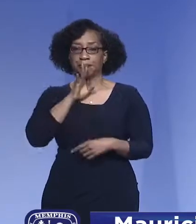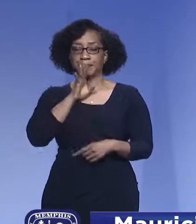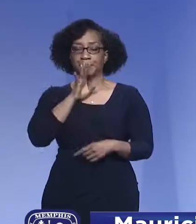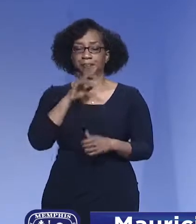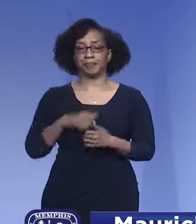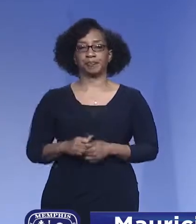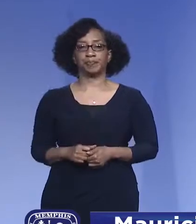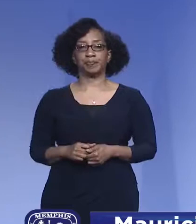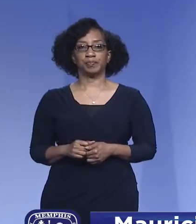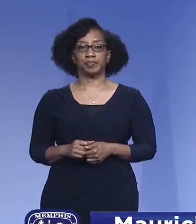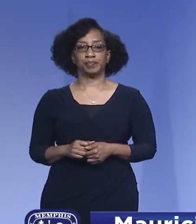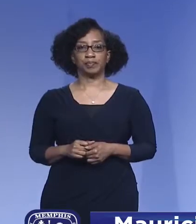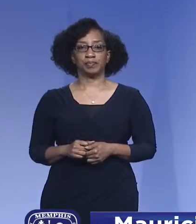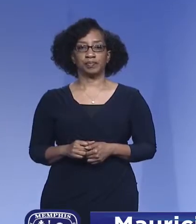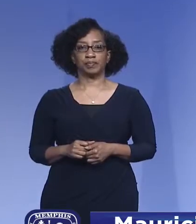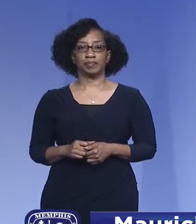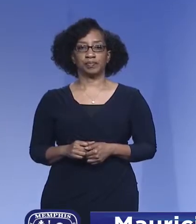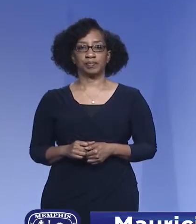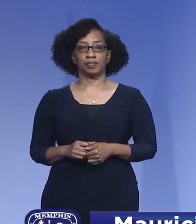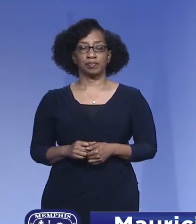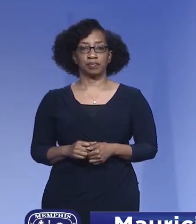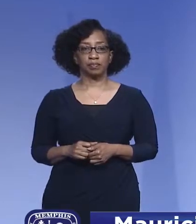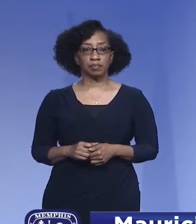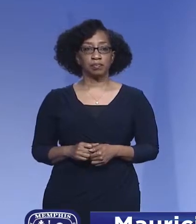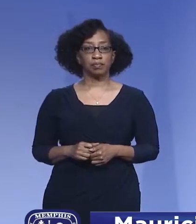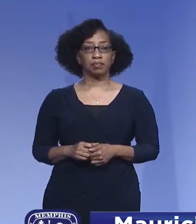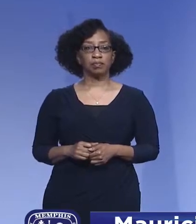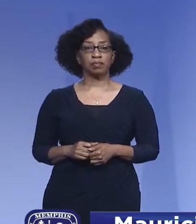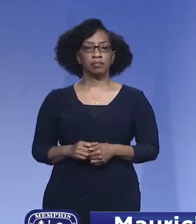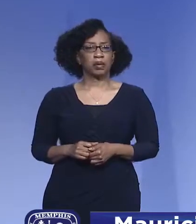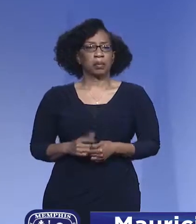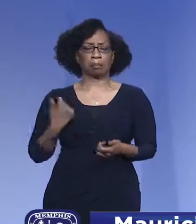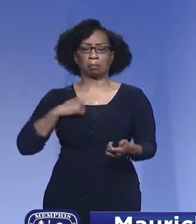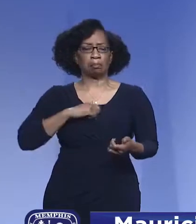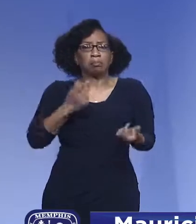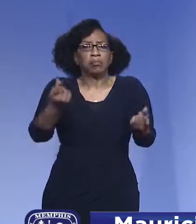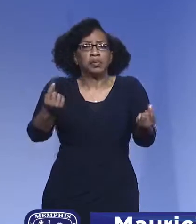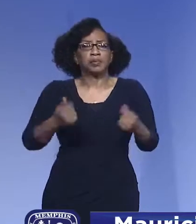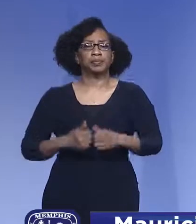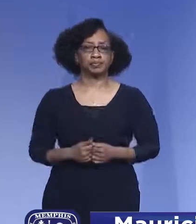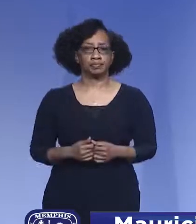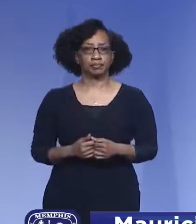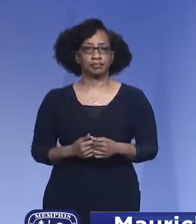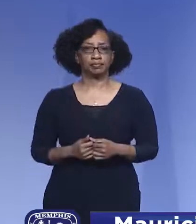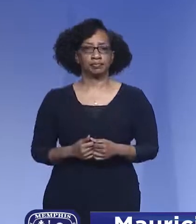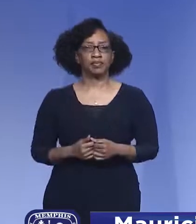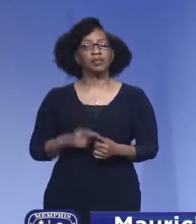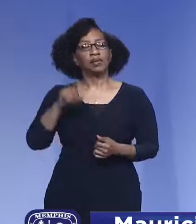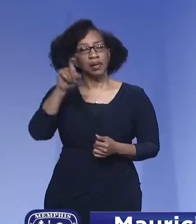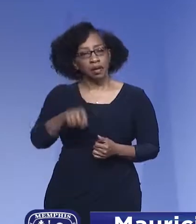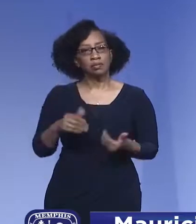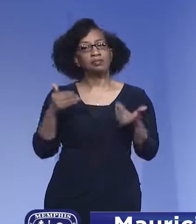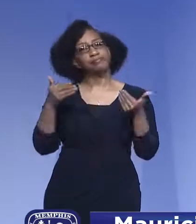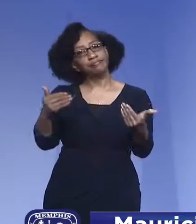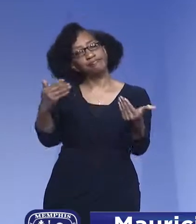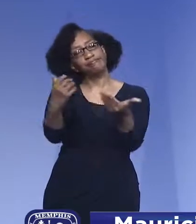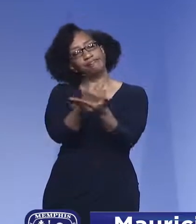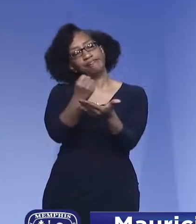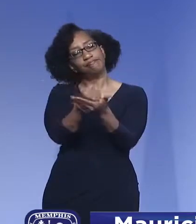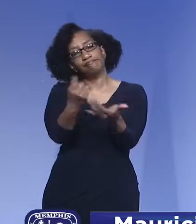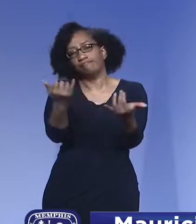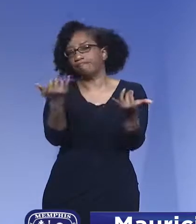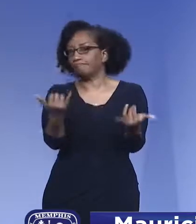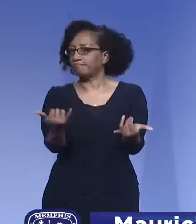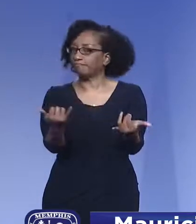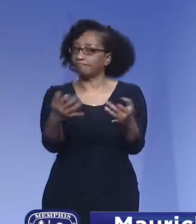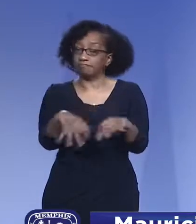700 vacunas disponibles. So what are we going to do about it? Right? So we have to take advantage of this opportunity.